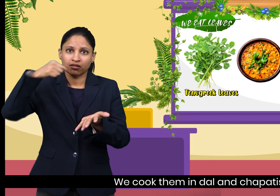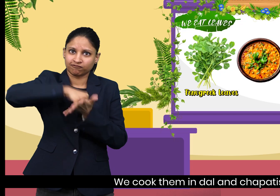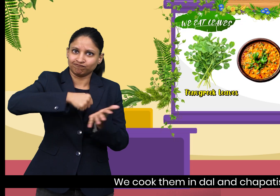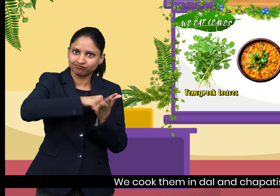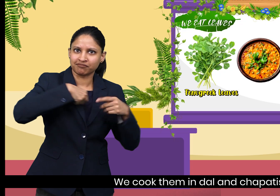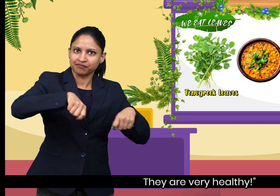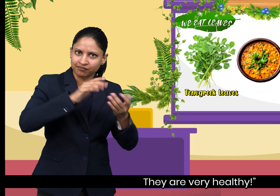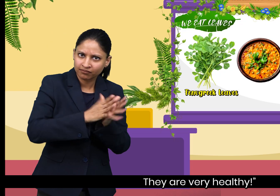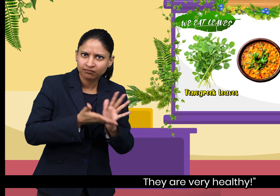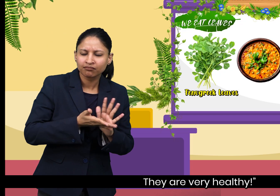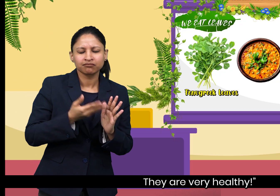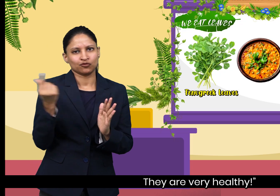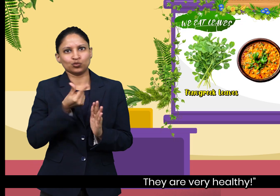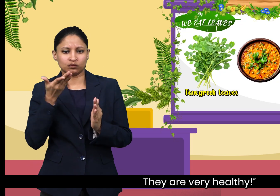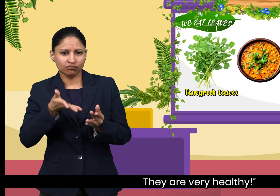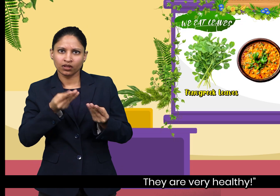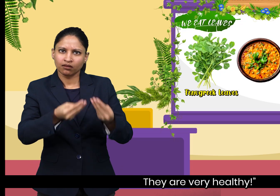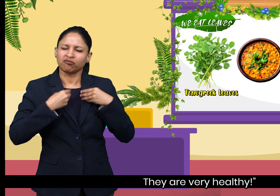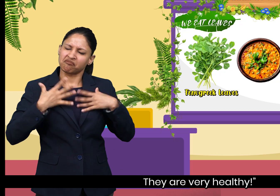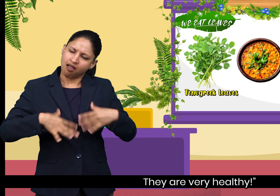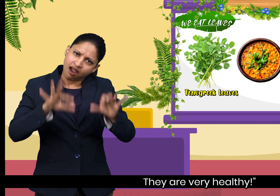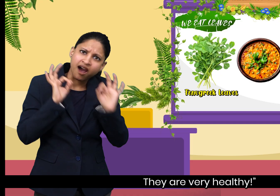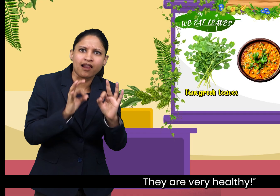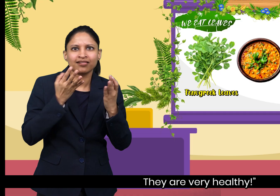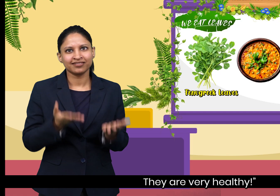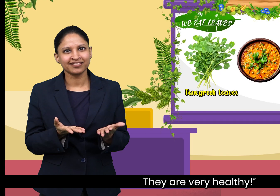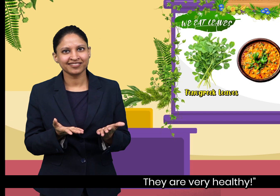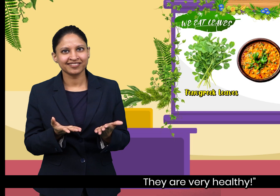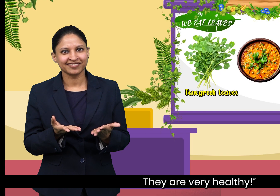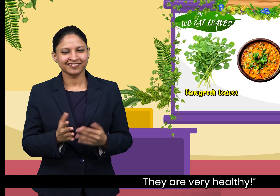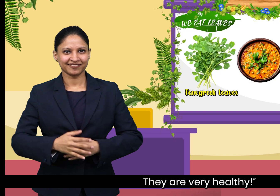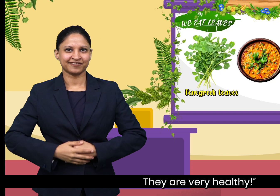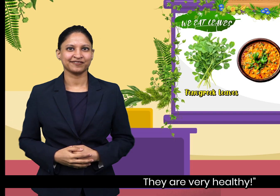chapatis. They are very healthy.